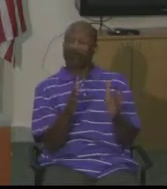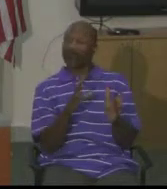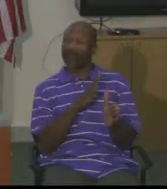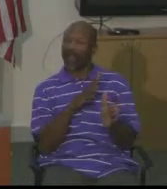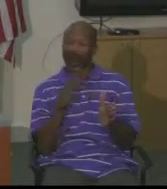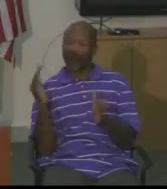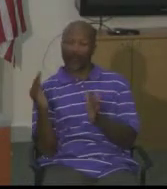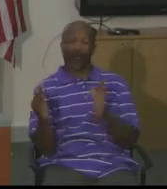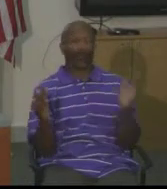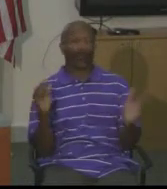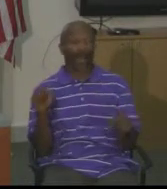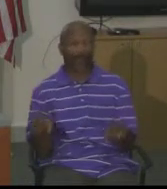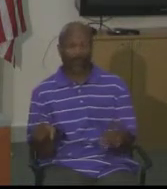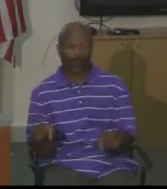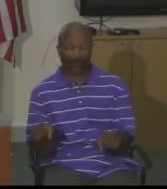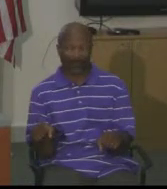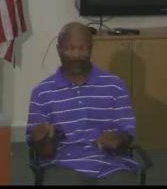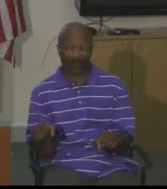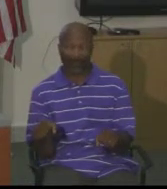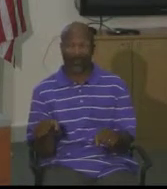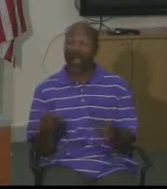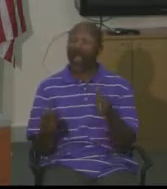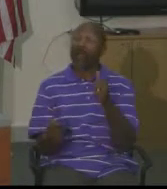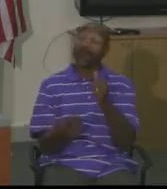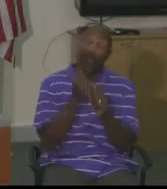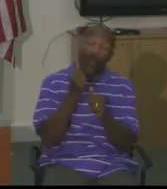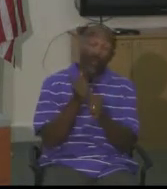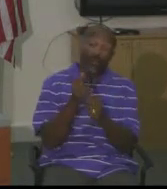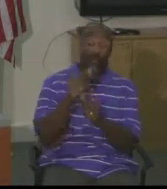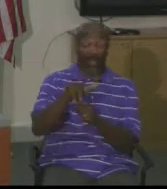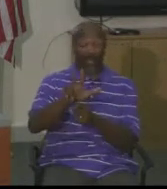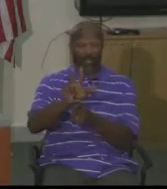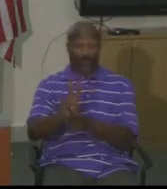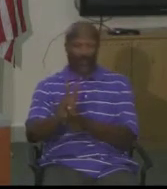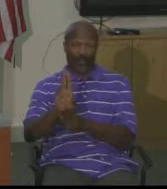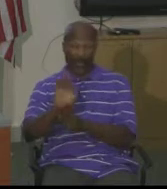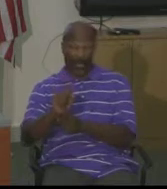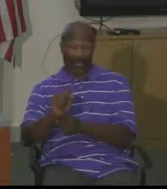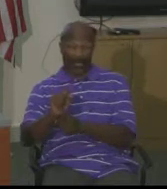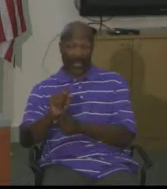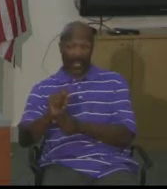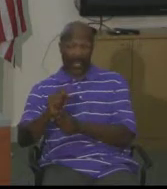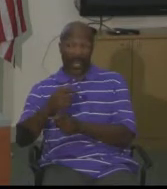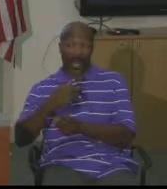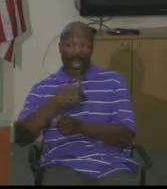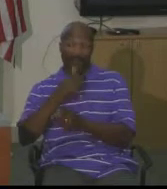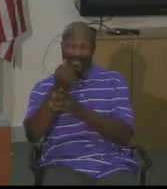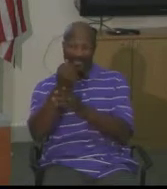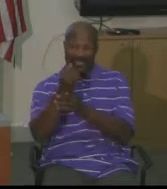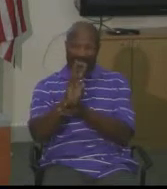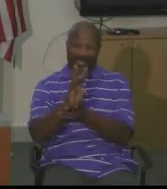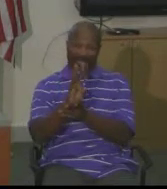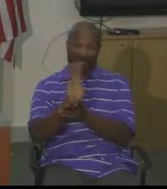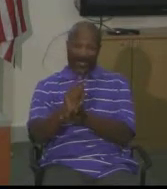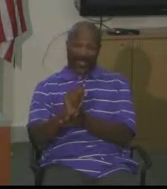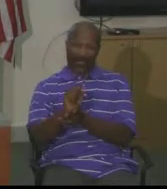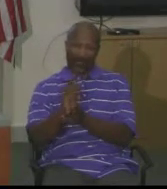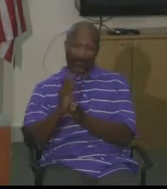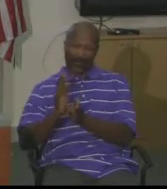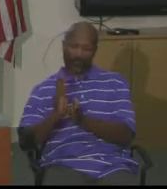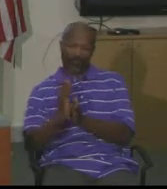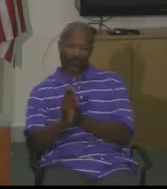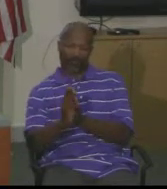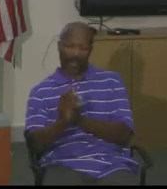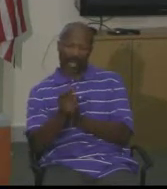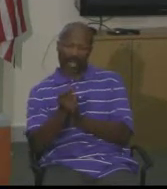Most likely what they will do is they will take the 32 bits and they will cut a 16-bit lane out